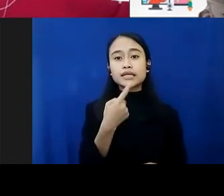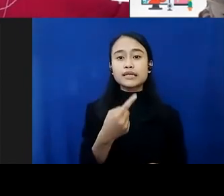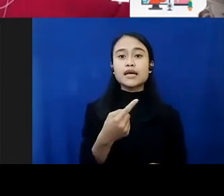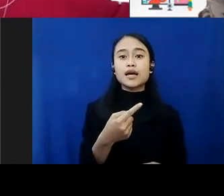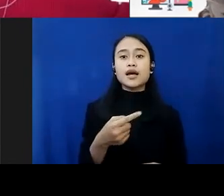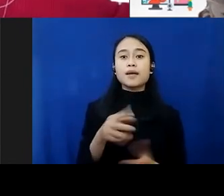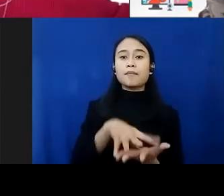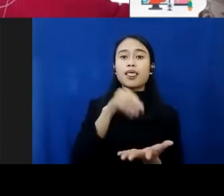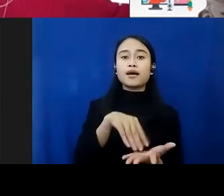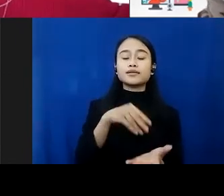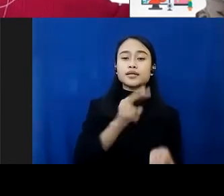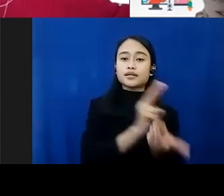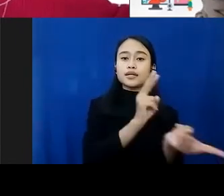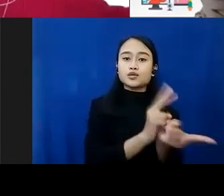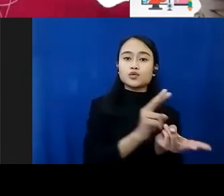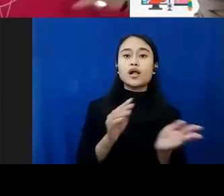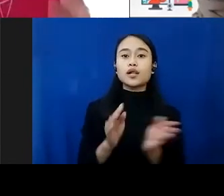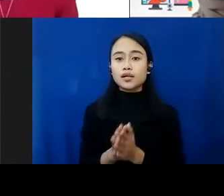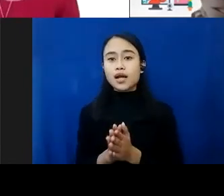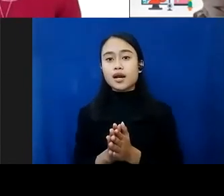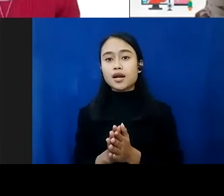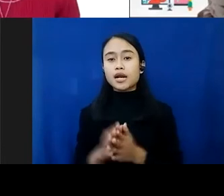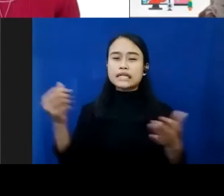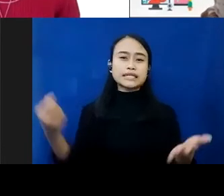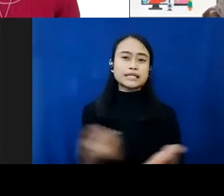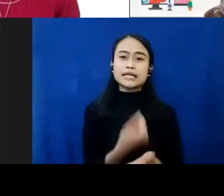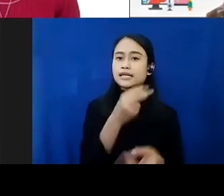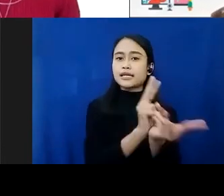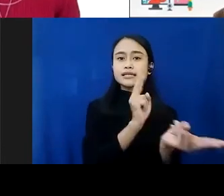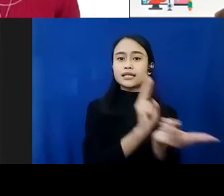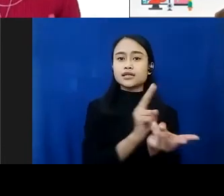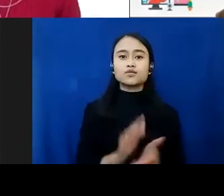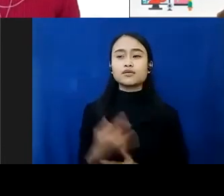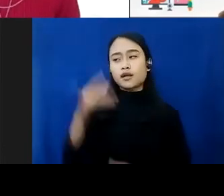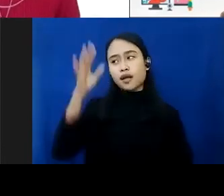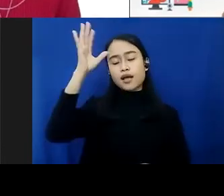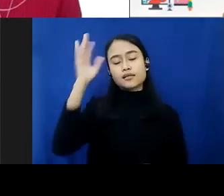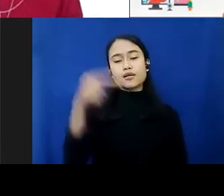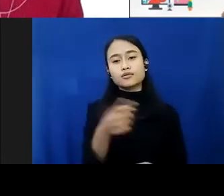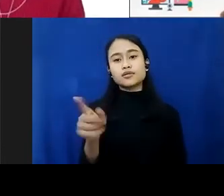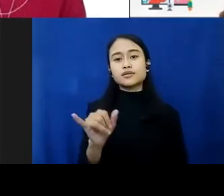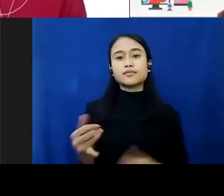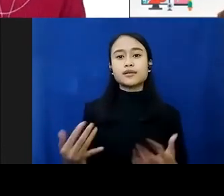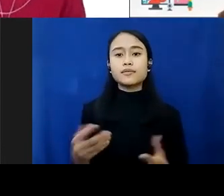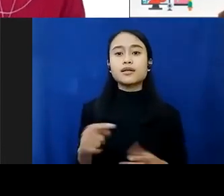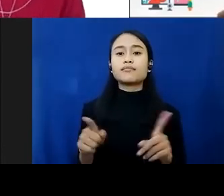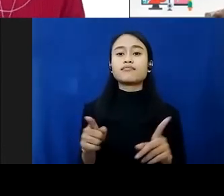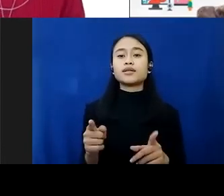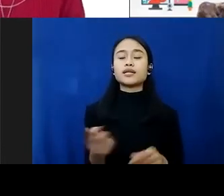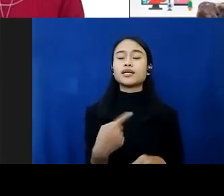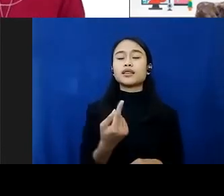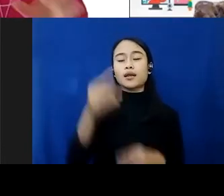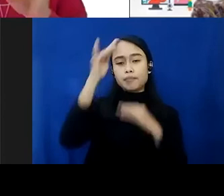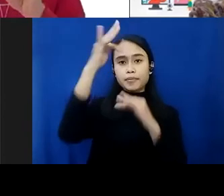sexual behavior is a big start and I don't think we do enough of that at save the children we really need to get better and then